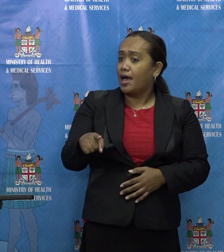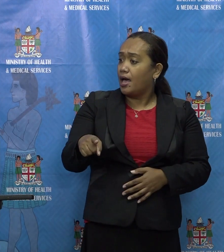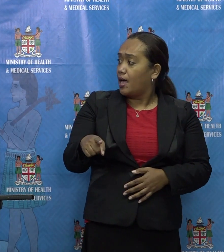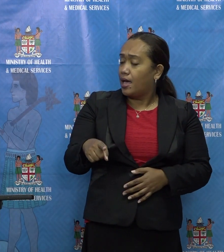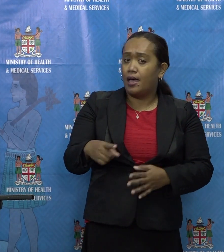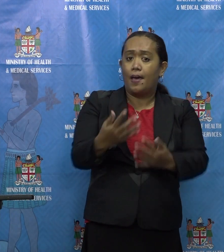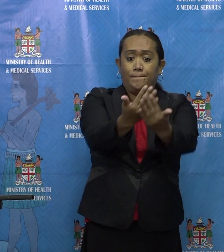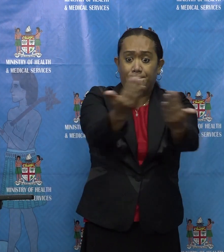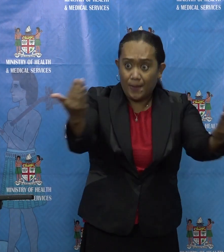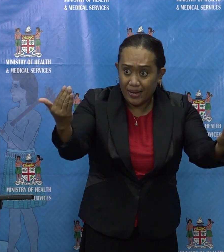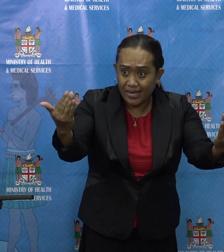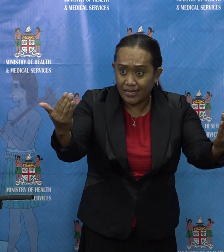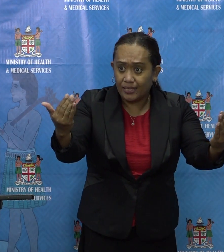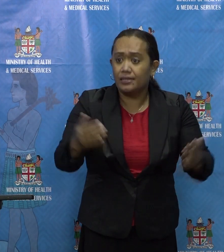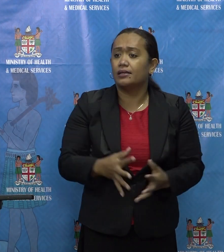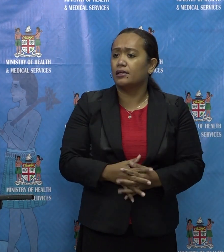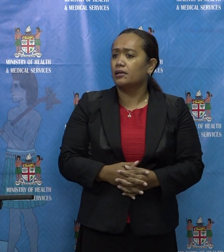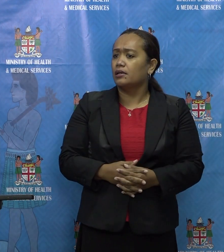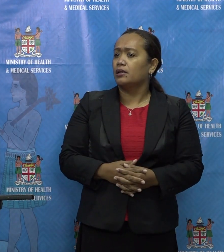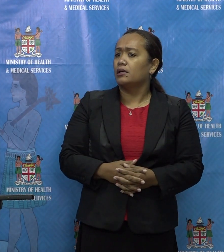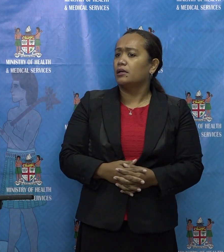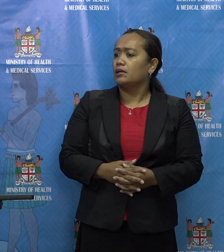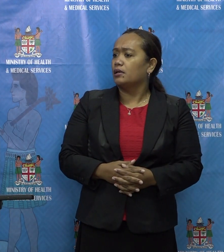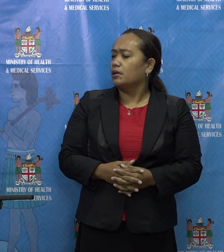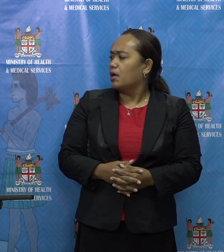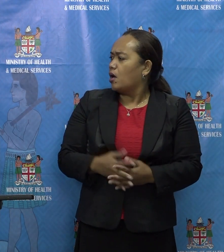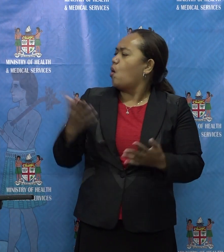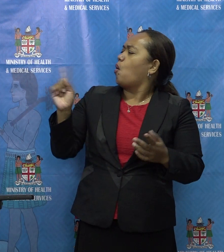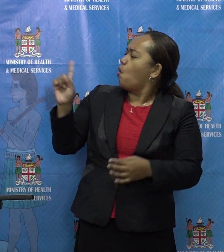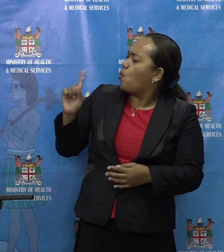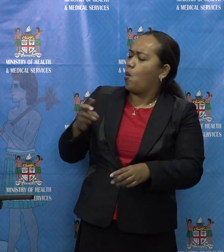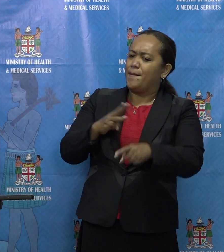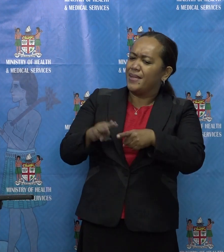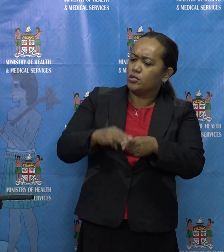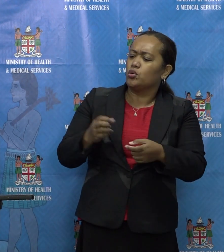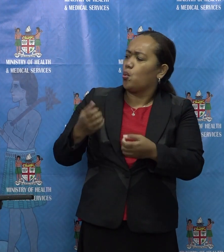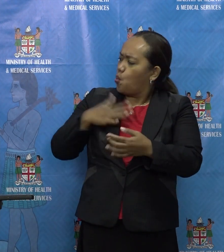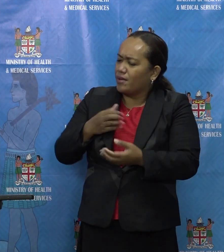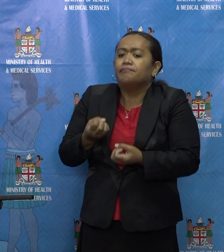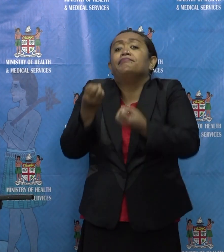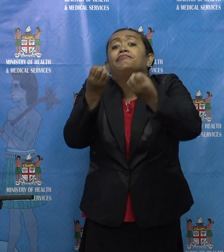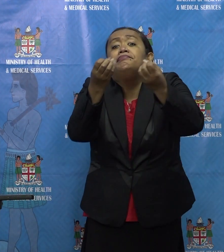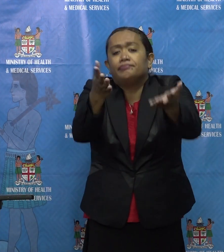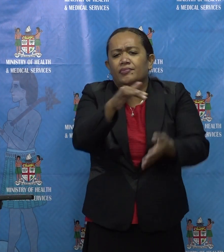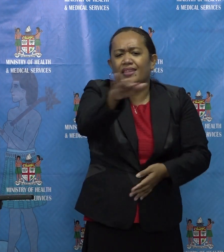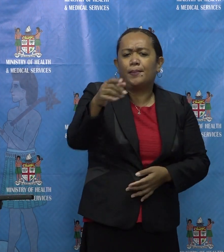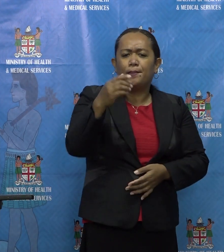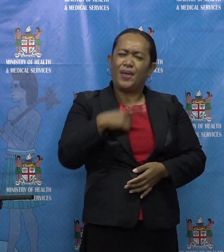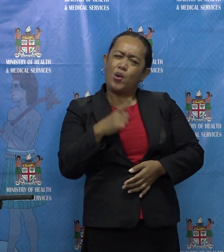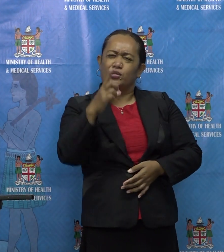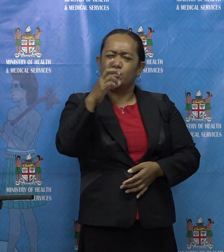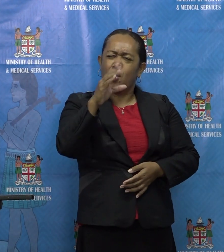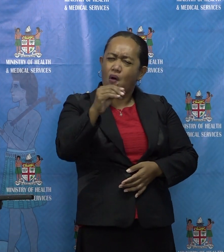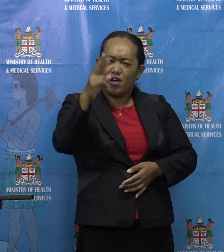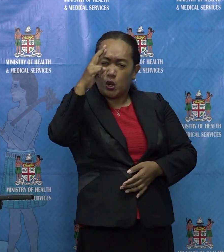for the people in public spaces, what message would you want to give them in terms of, restricting movements and all those